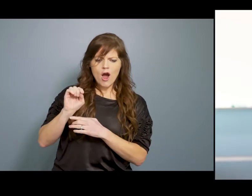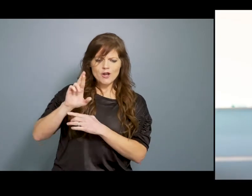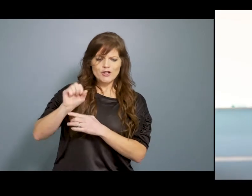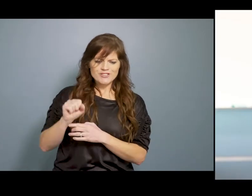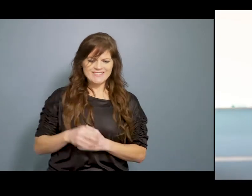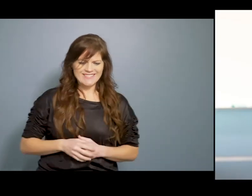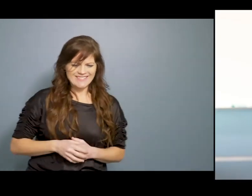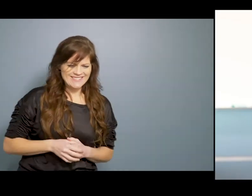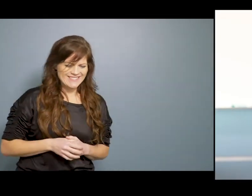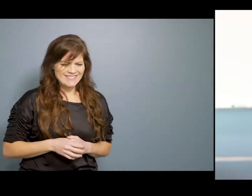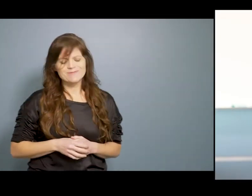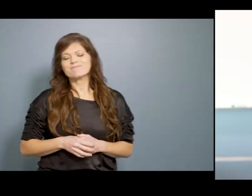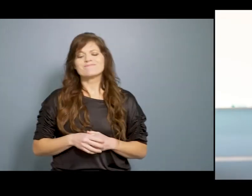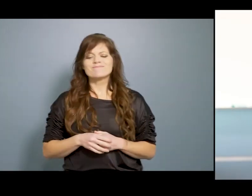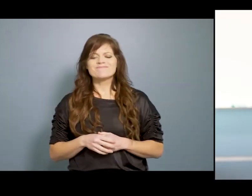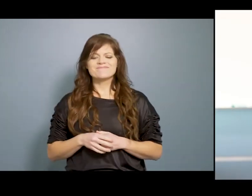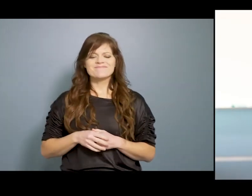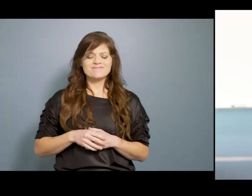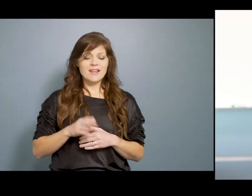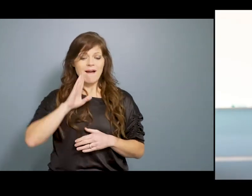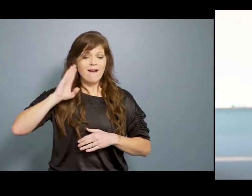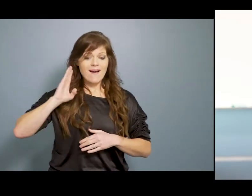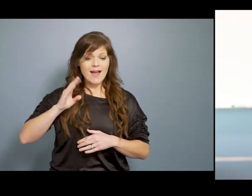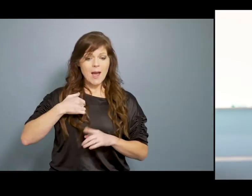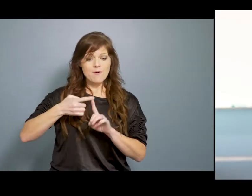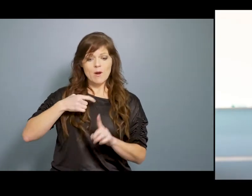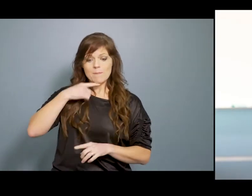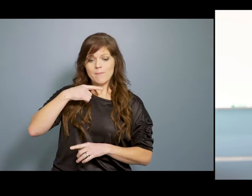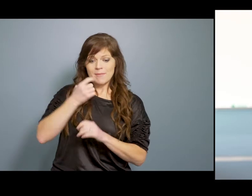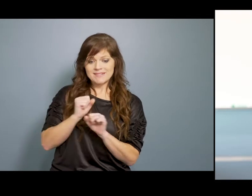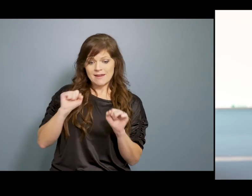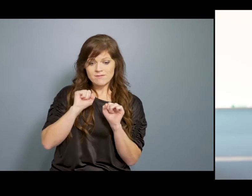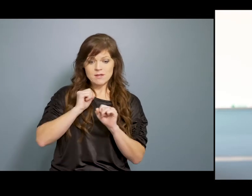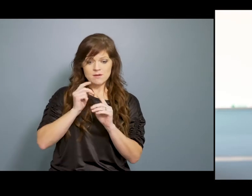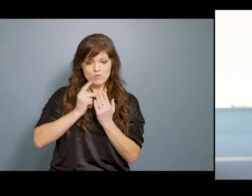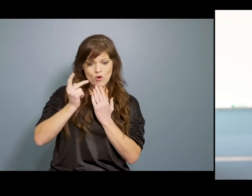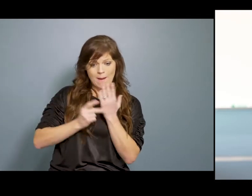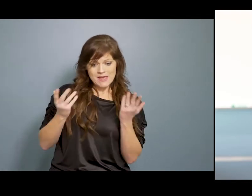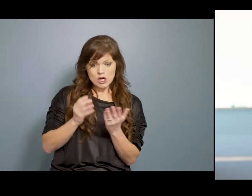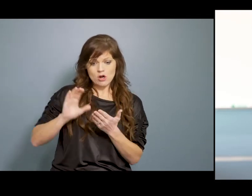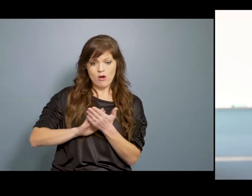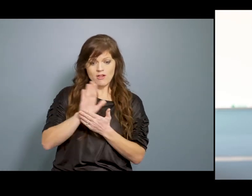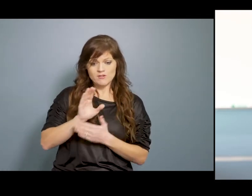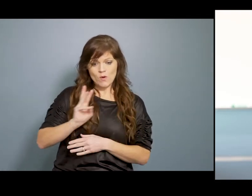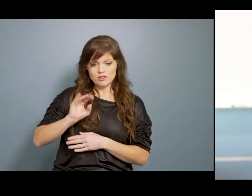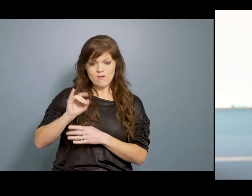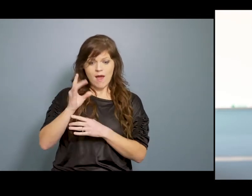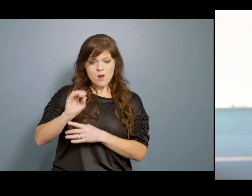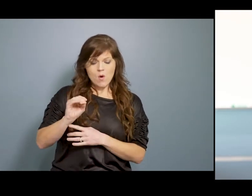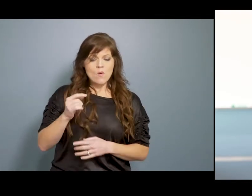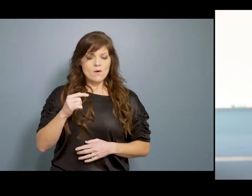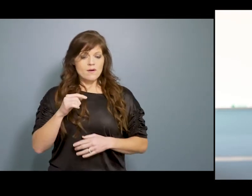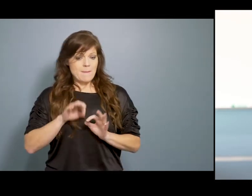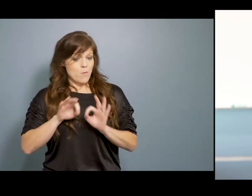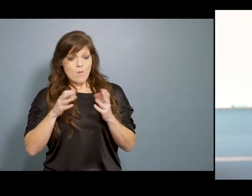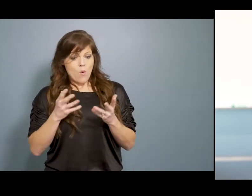Hi, my name is Blake Mimish. I'm a Student Success Advisor for Public Safety Programs here at the College of Western Idaho. But most importantly, I'm a staff